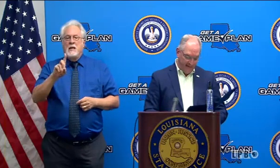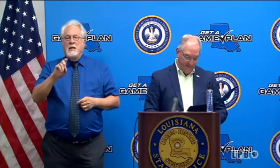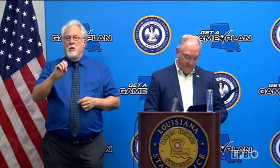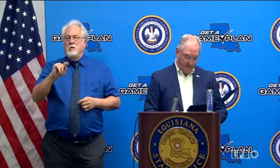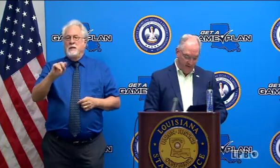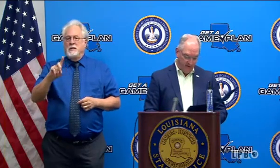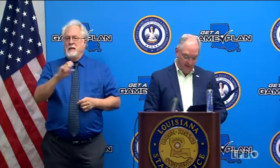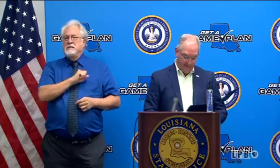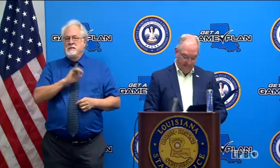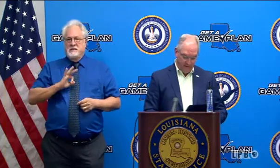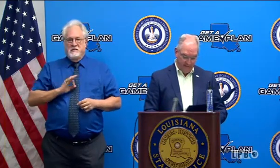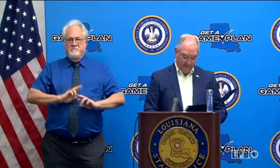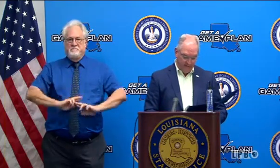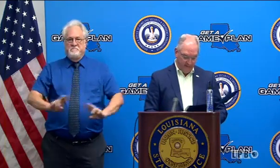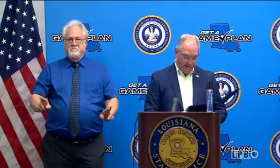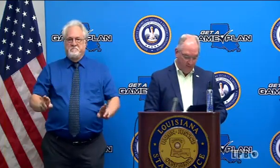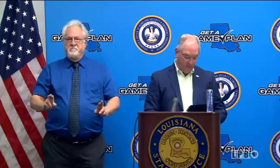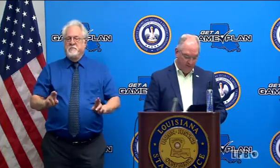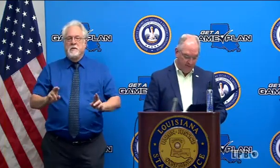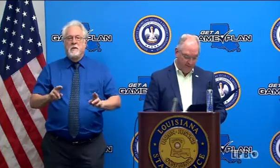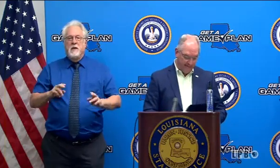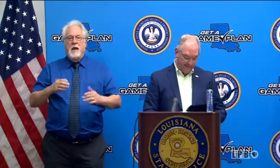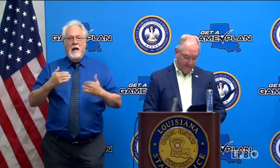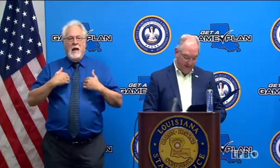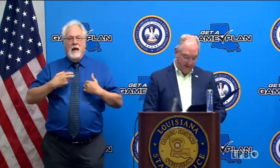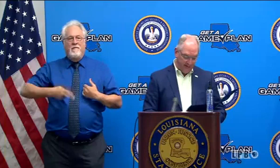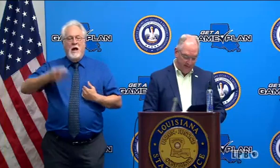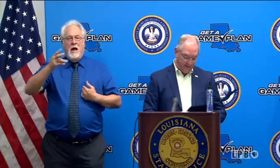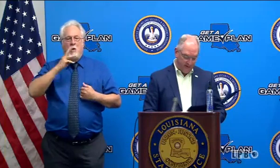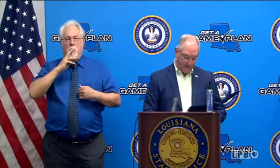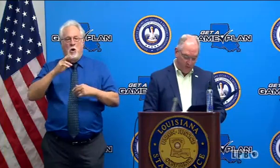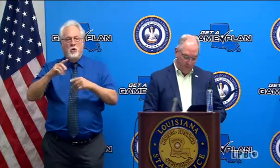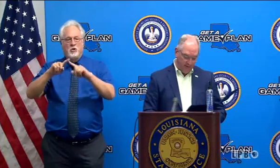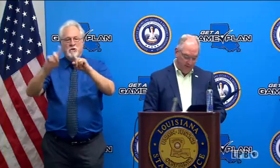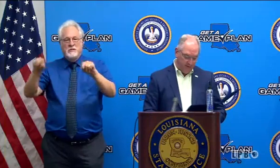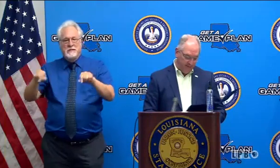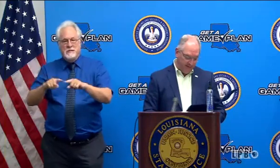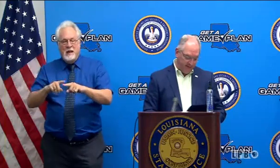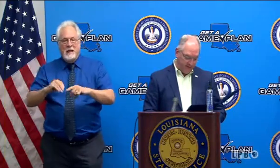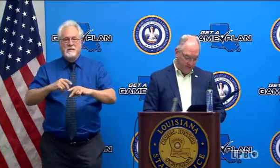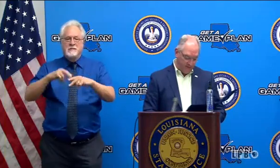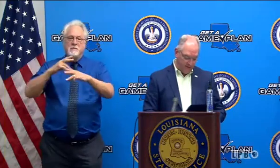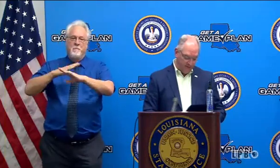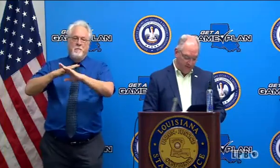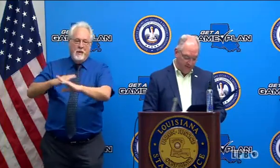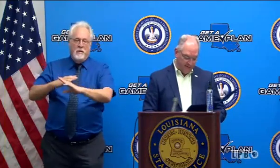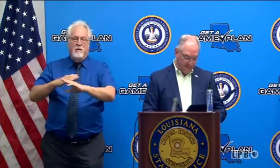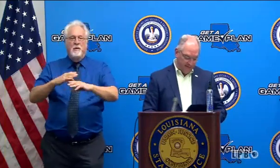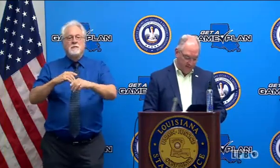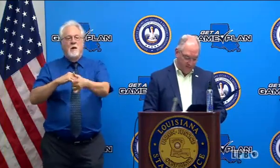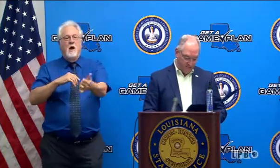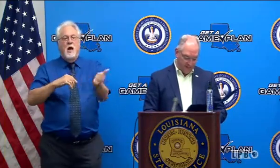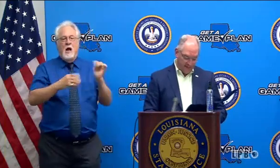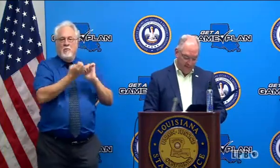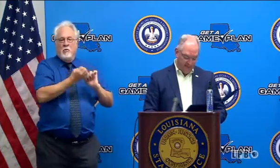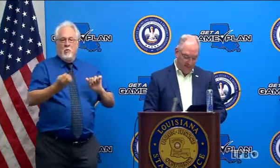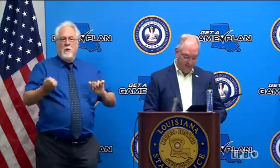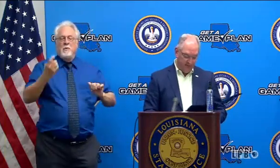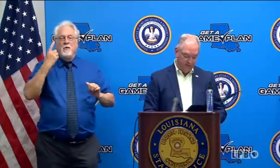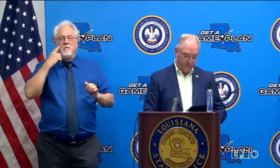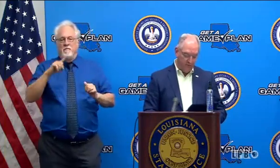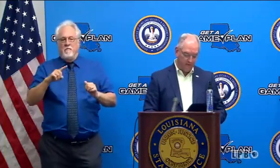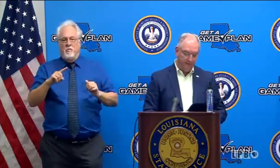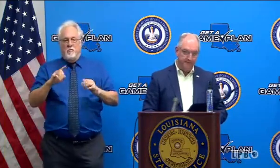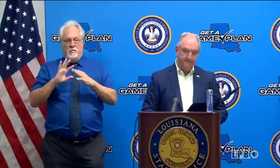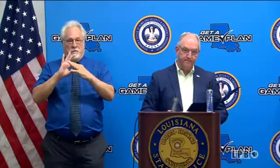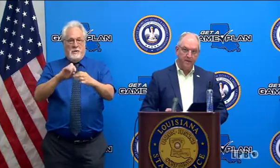DOTD staff are on alert. They mobilize their high water signs, barricades, and other equipment that may be needed to address issues related